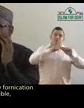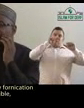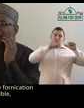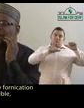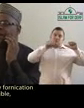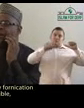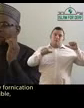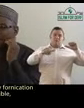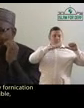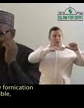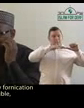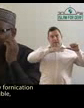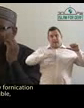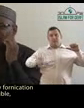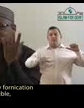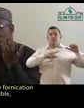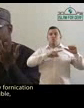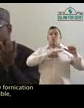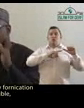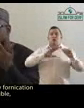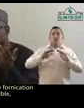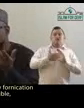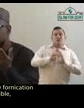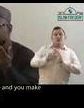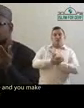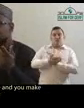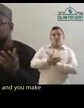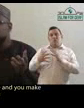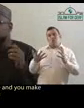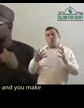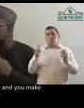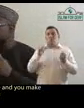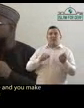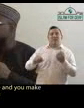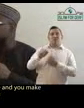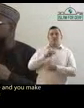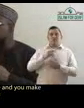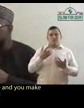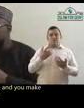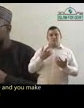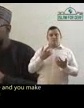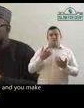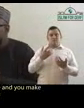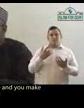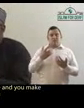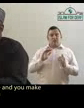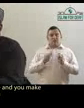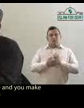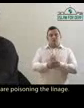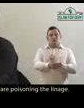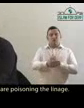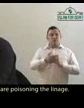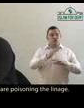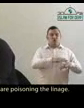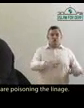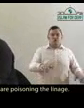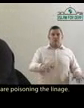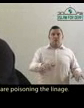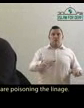the reasons why fornication and adultery are not permissible. Because when you fornicate and you make adultery, you create children